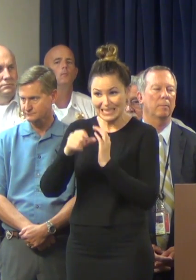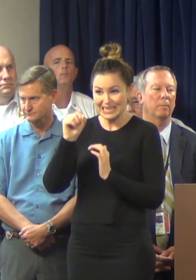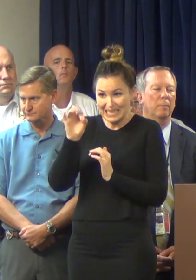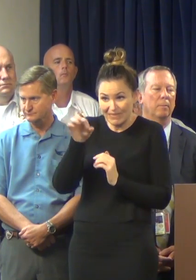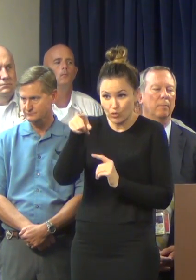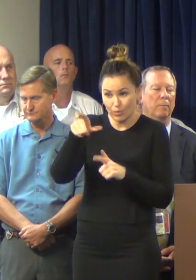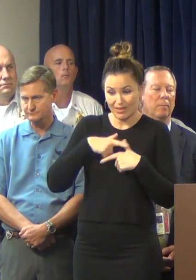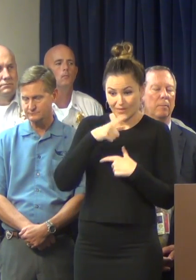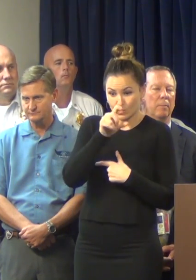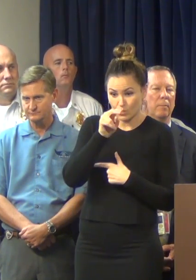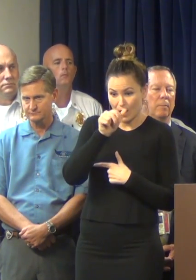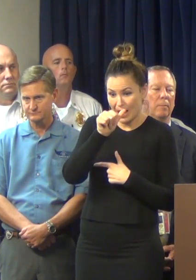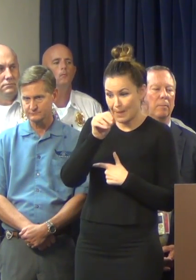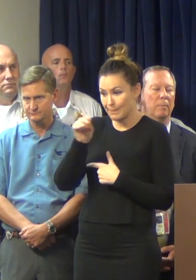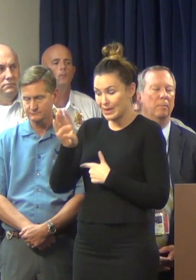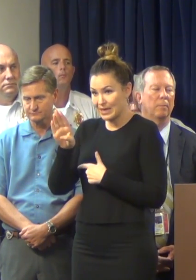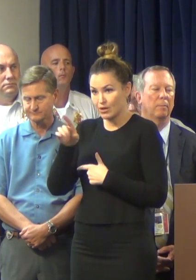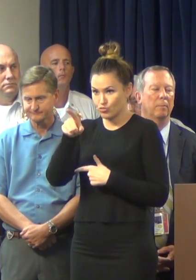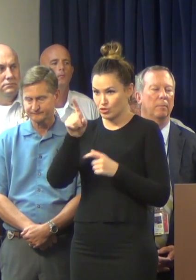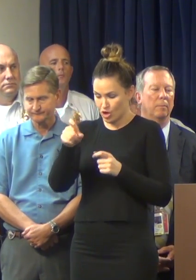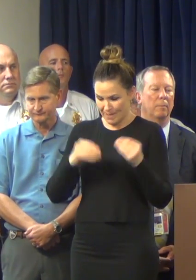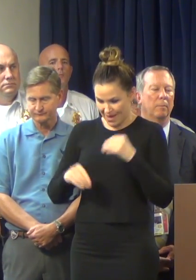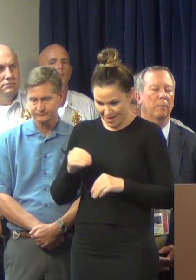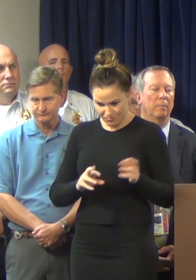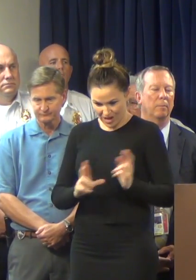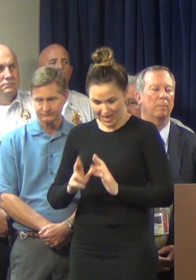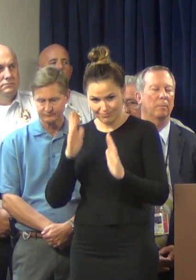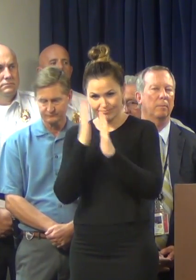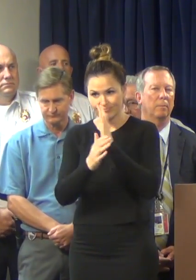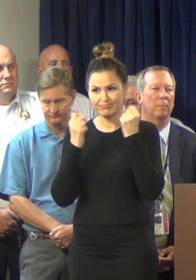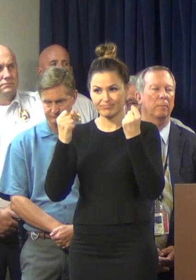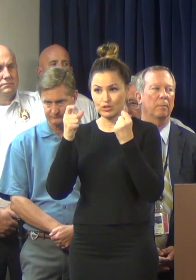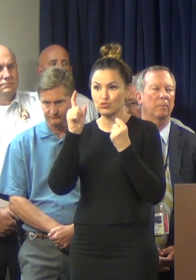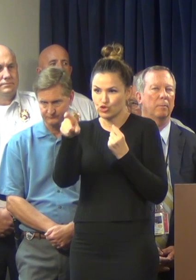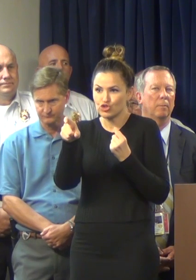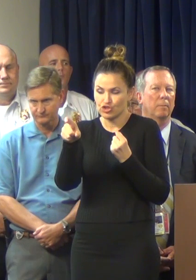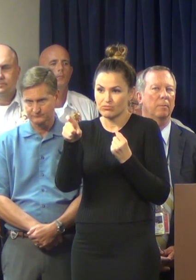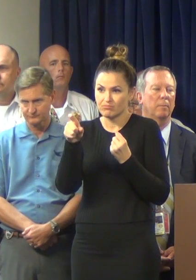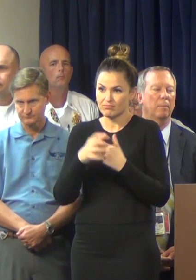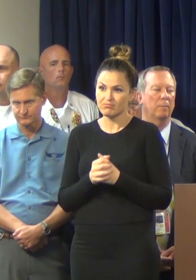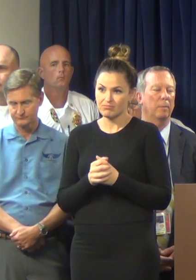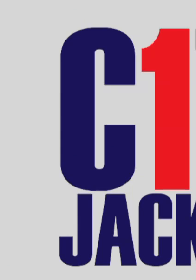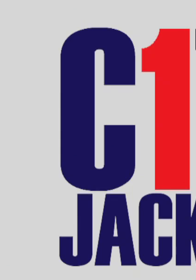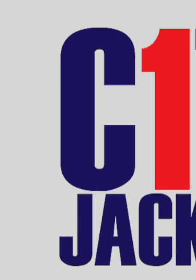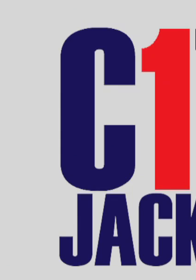those zones, you are packed, prepared. If not on the road, you are about to get on the road.